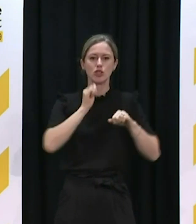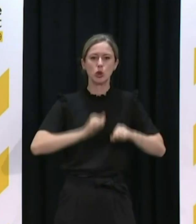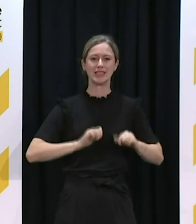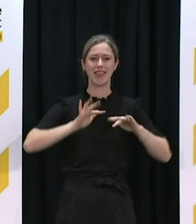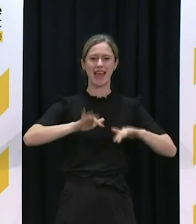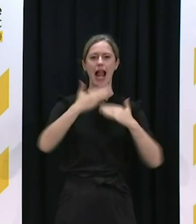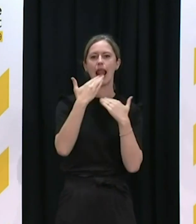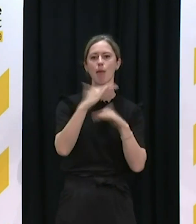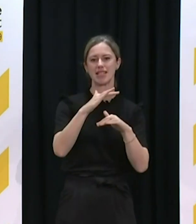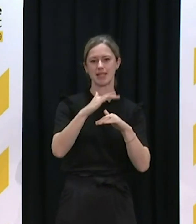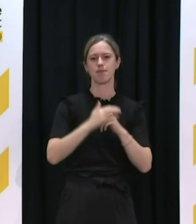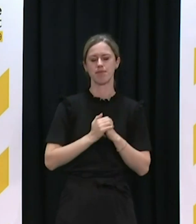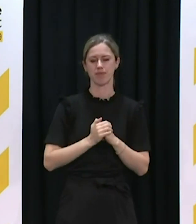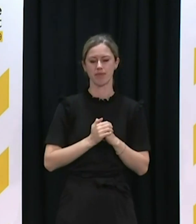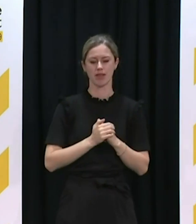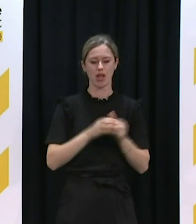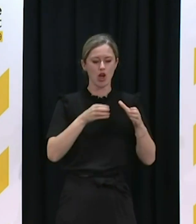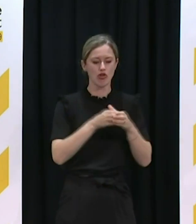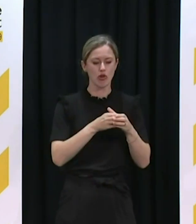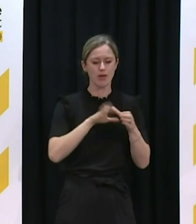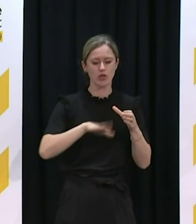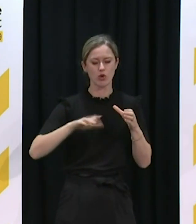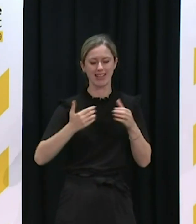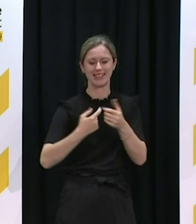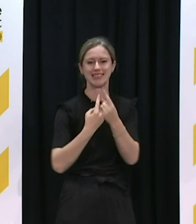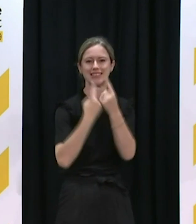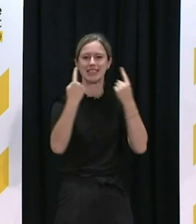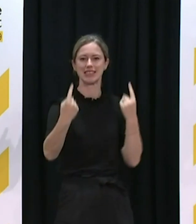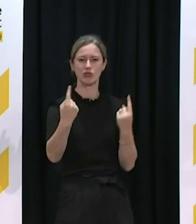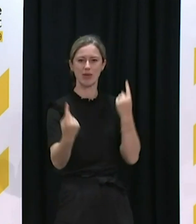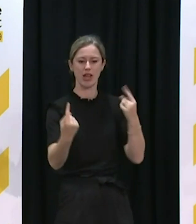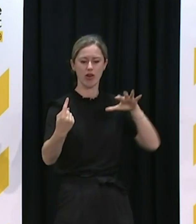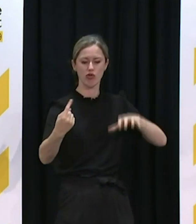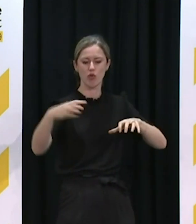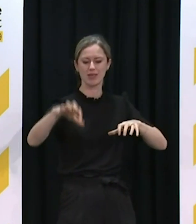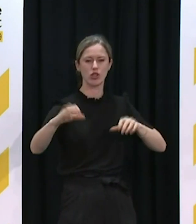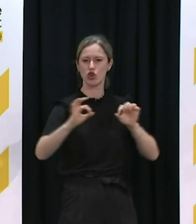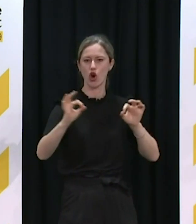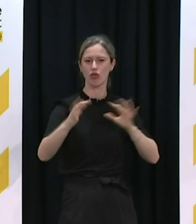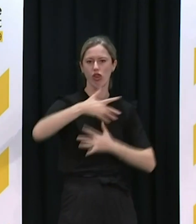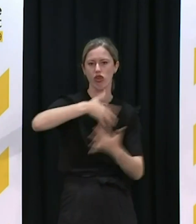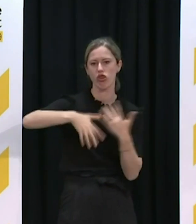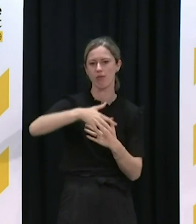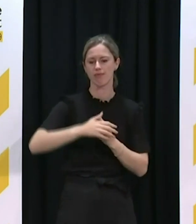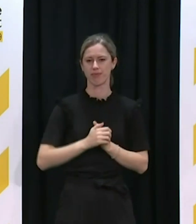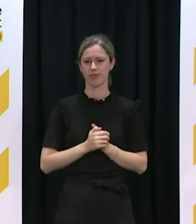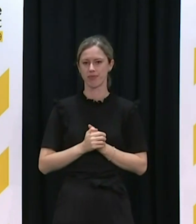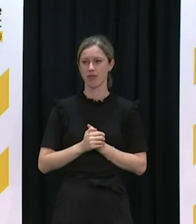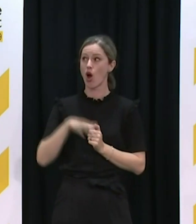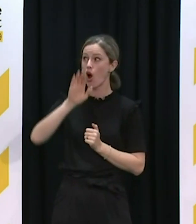site, and making sure that groups of children distance from each other. The health advice also tells us that in other